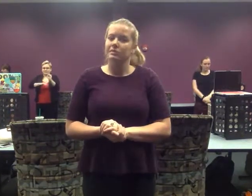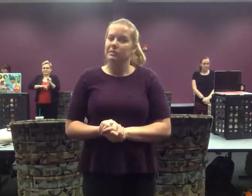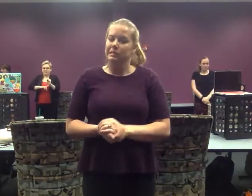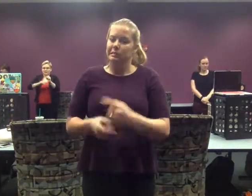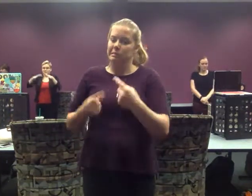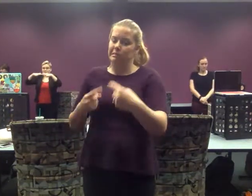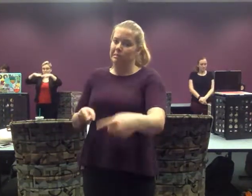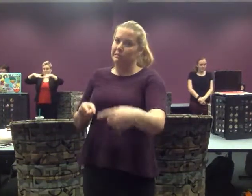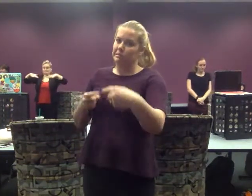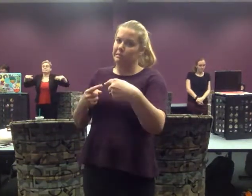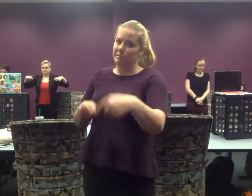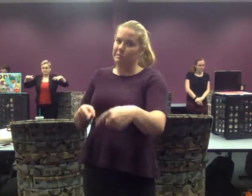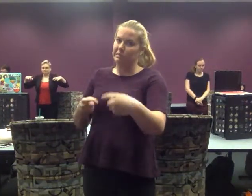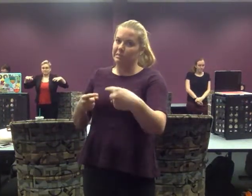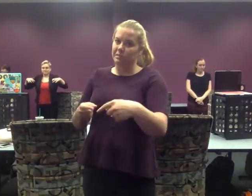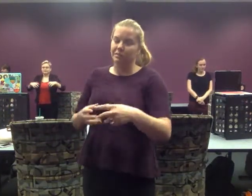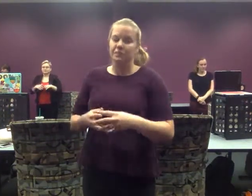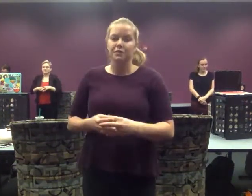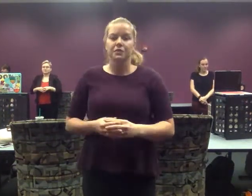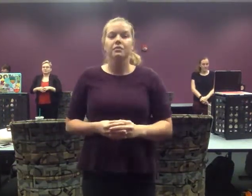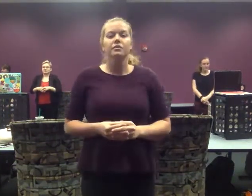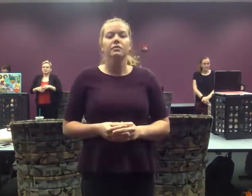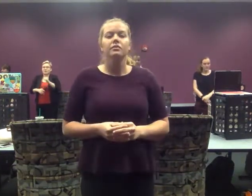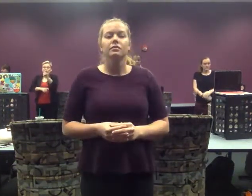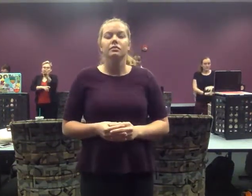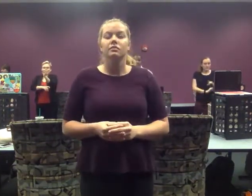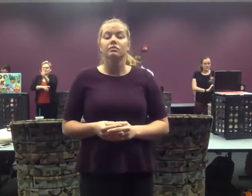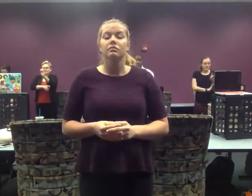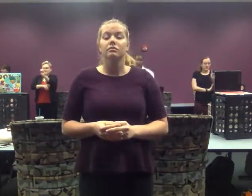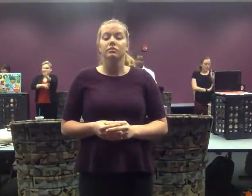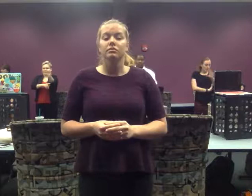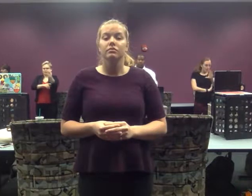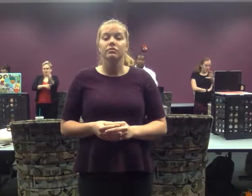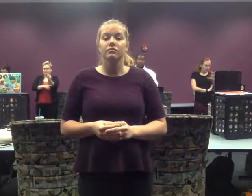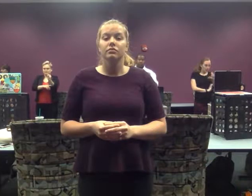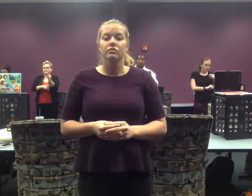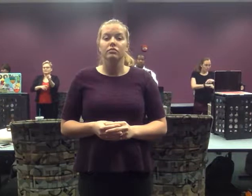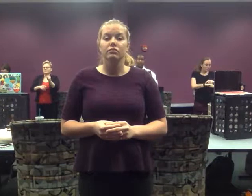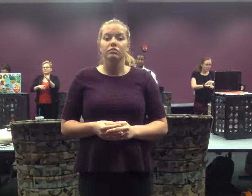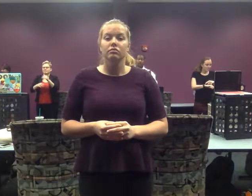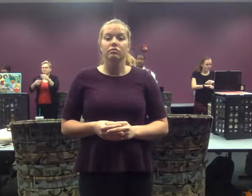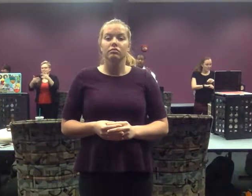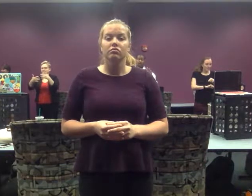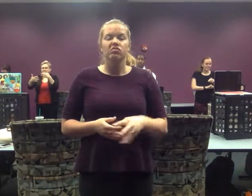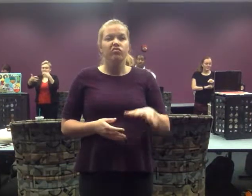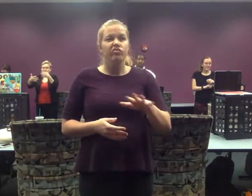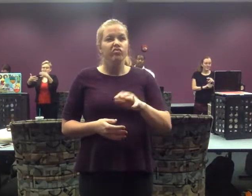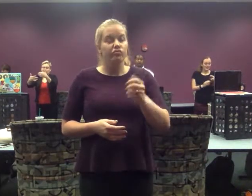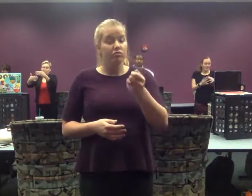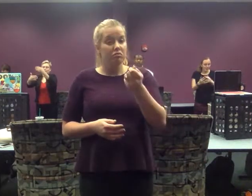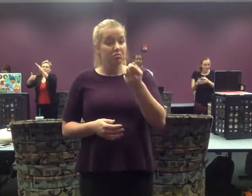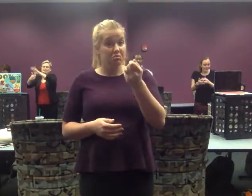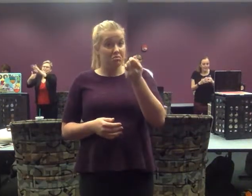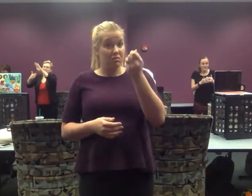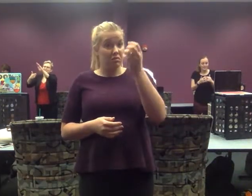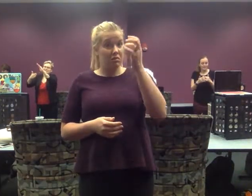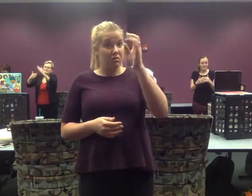Throughout the last part of the 1800s, we filled in the nation. Now, at that point, all ranges